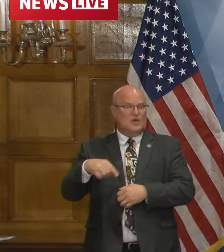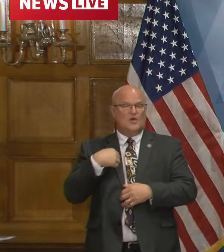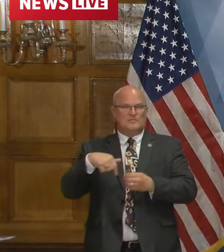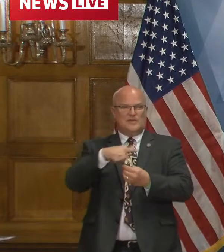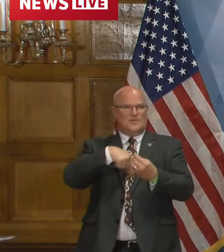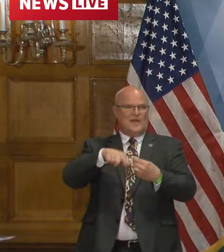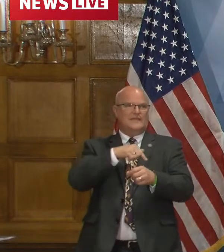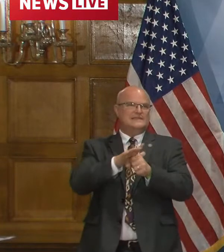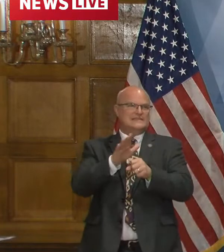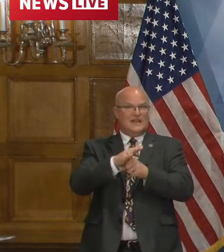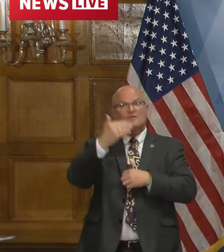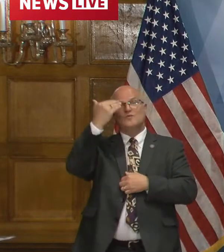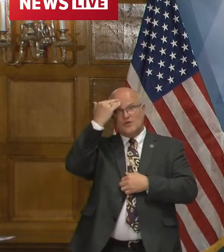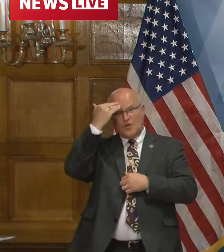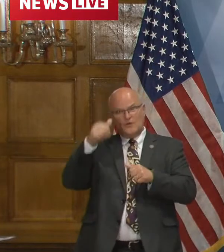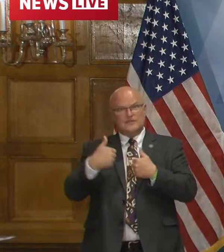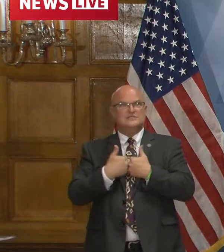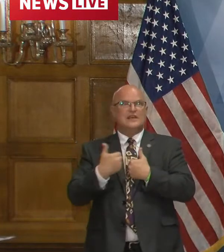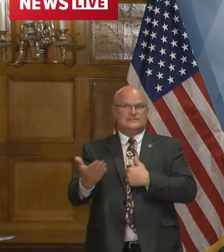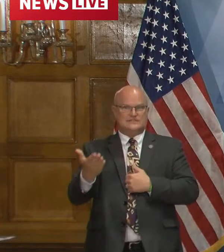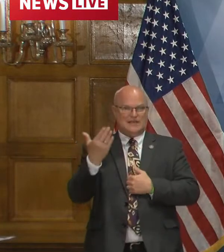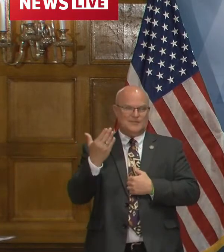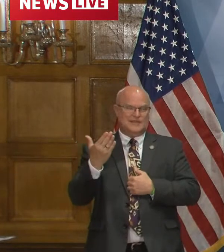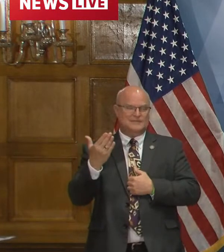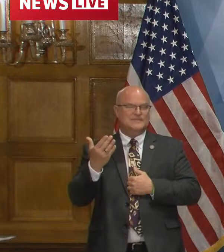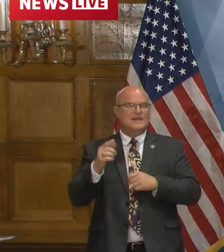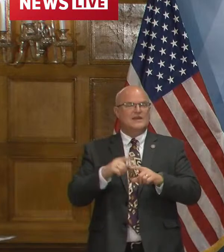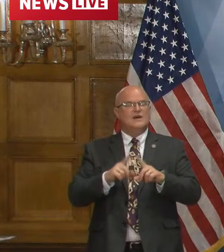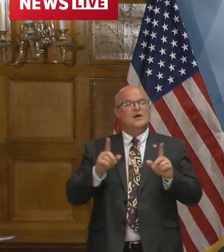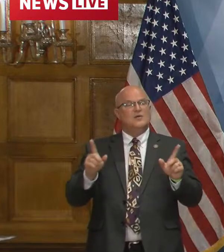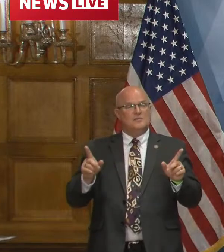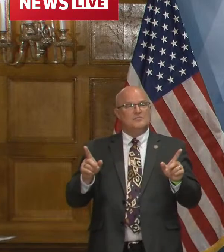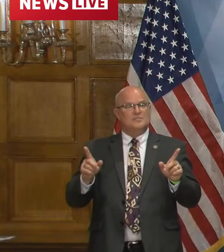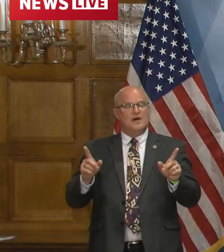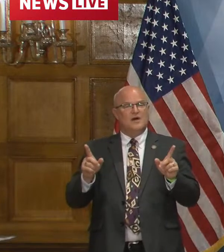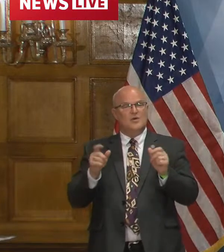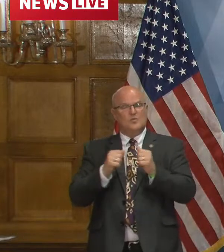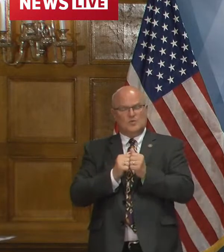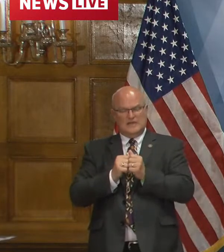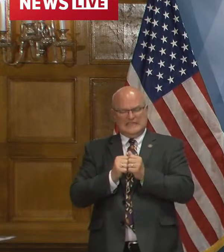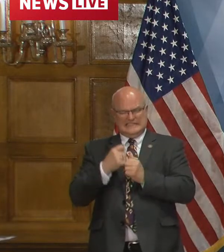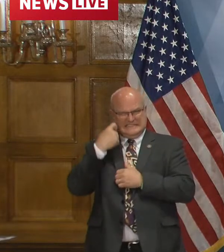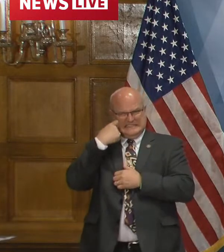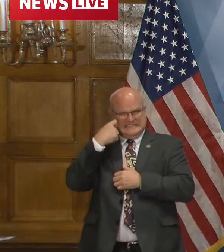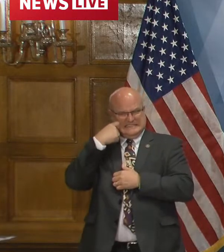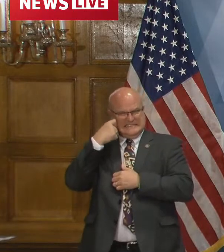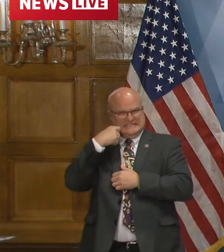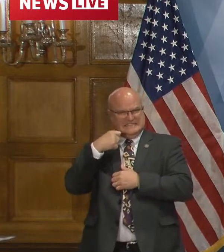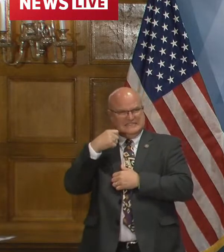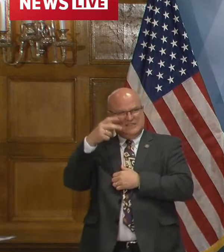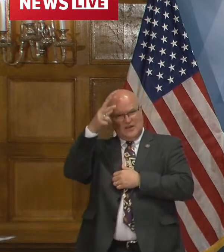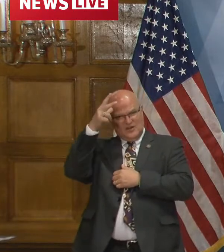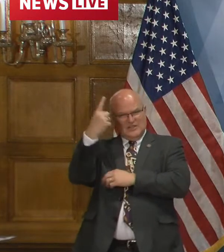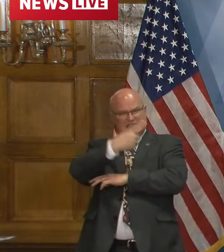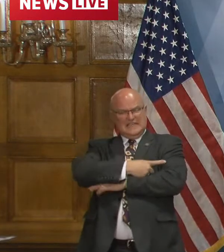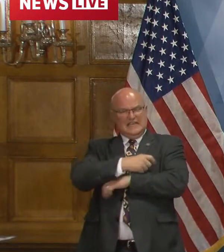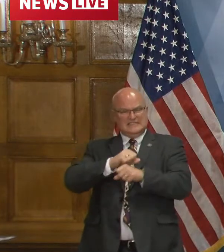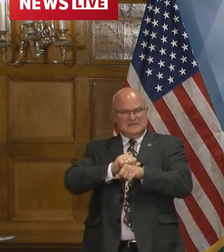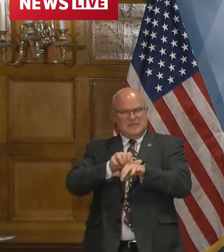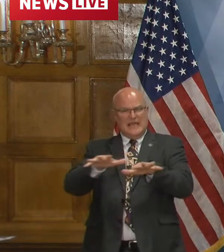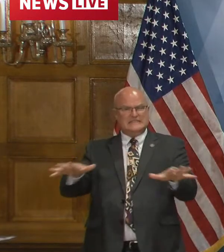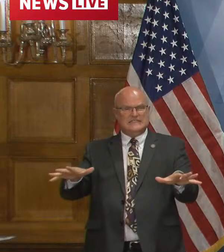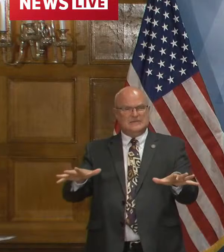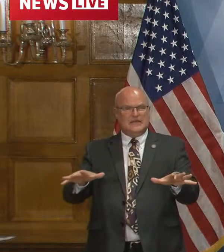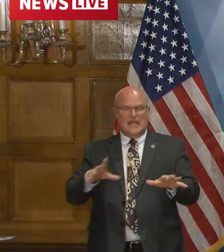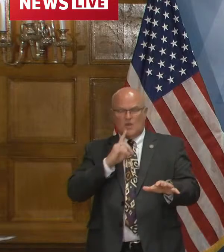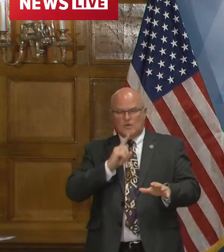been around this enough, we know what the challenge is. But in the early days of the pandemic and when we really started ramping